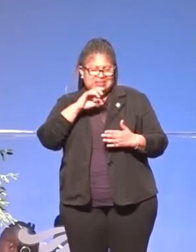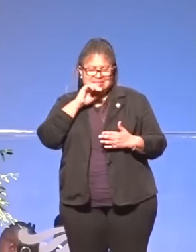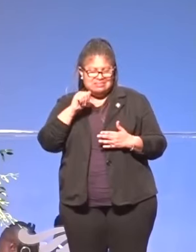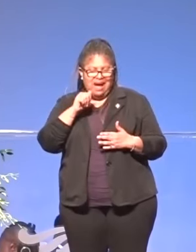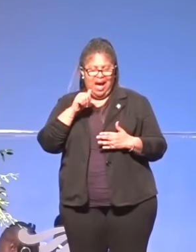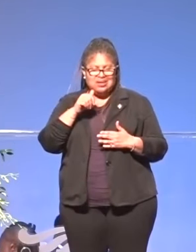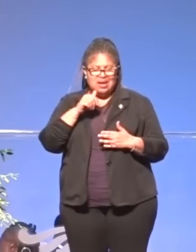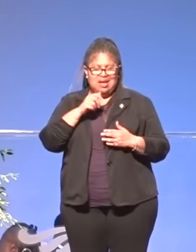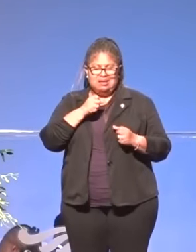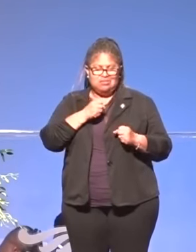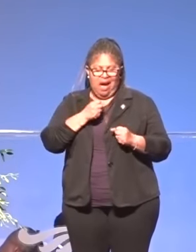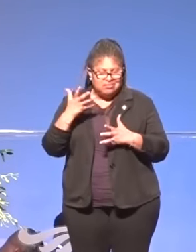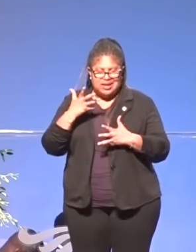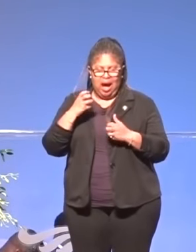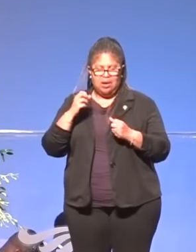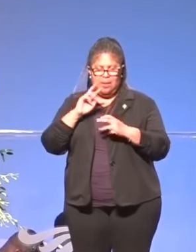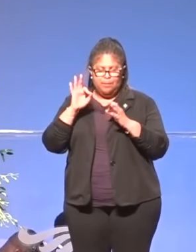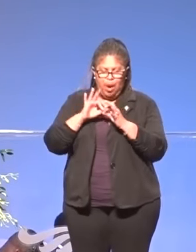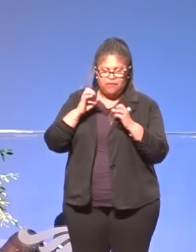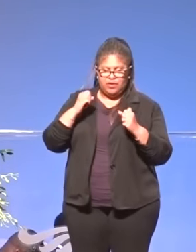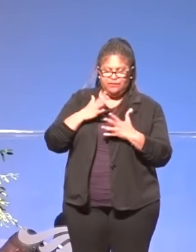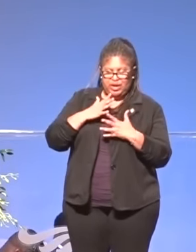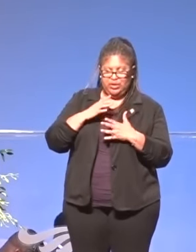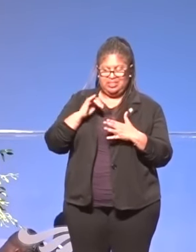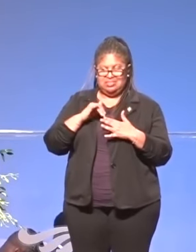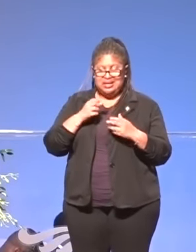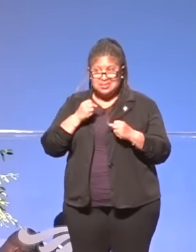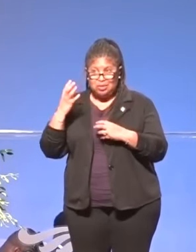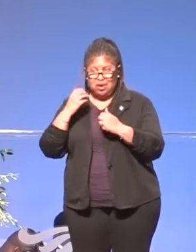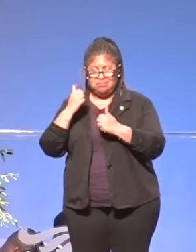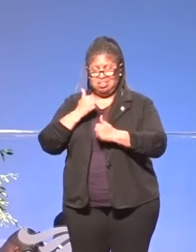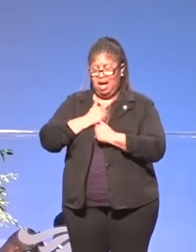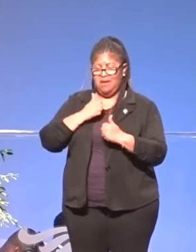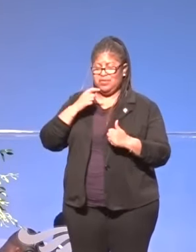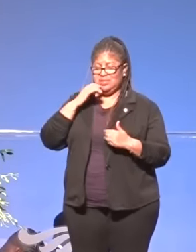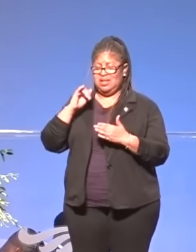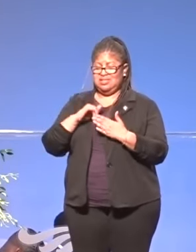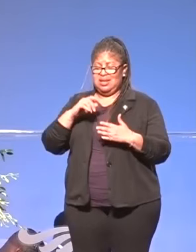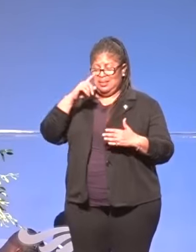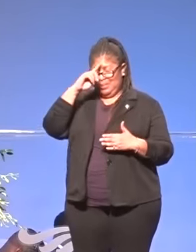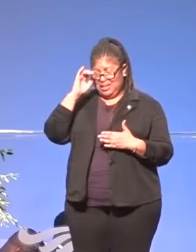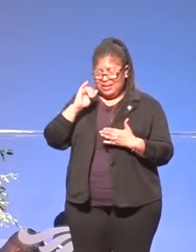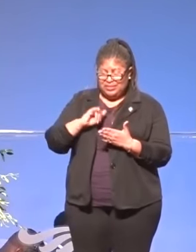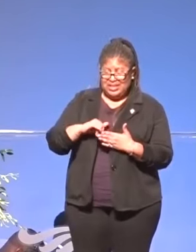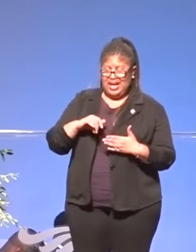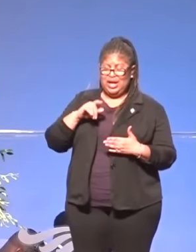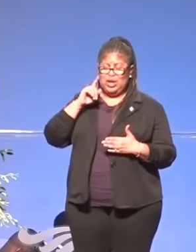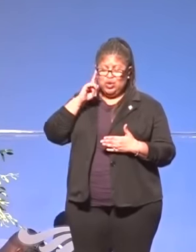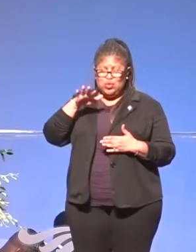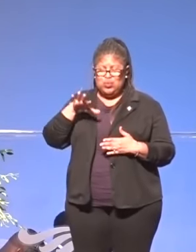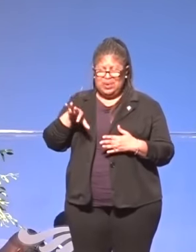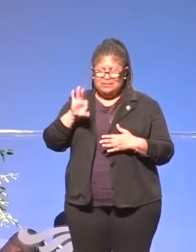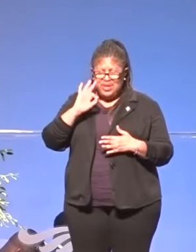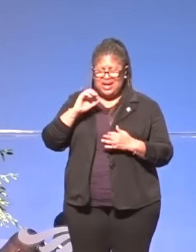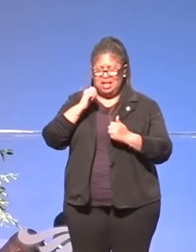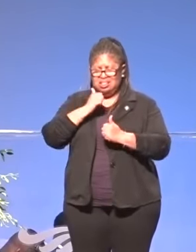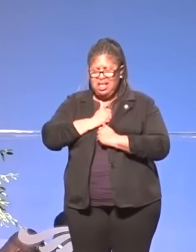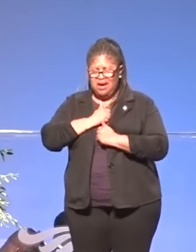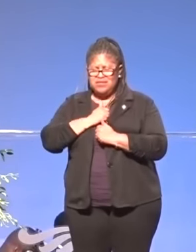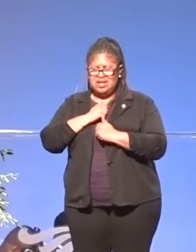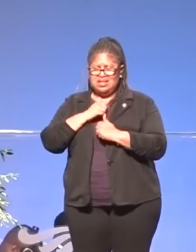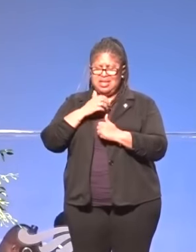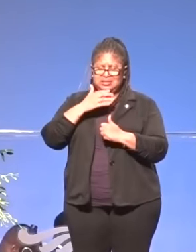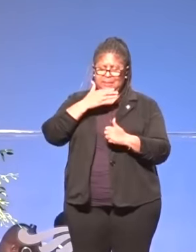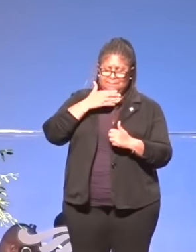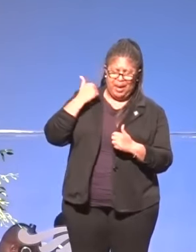casting out love. Which means overcoming racism will require a love that is greater and stronger